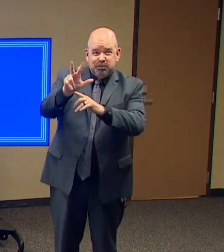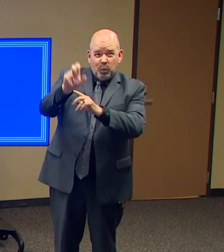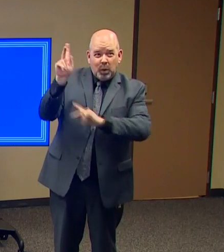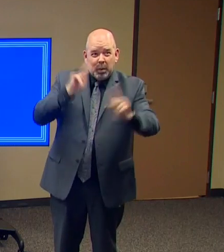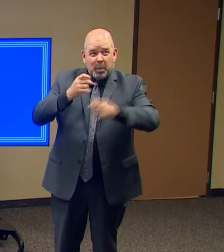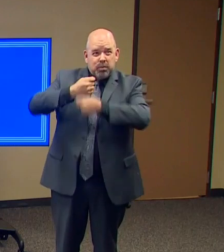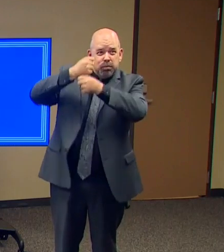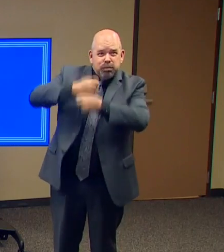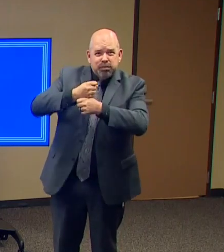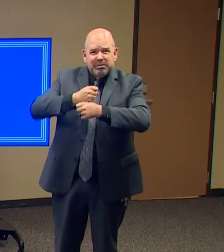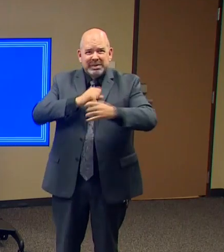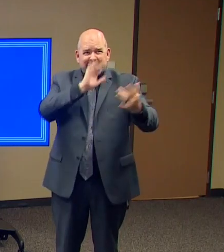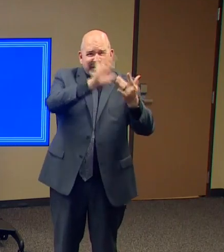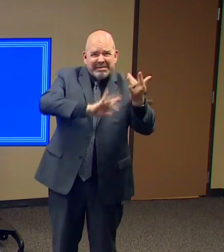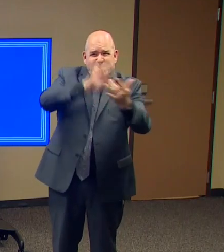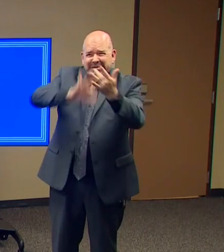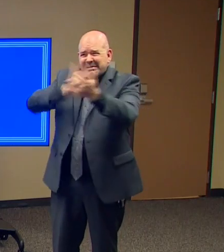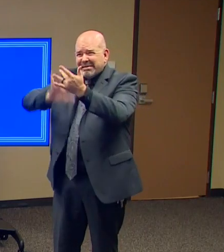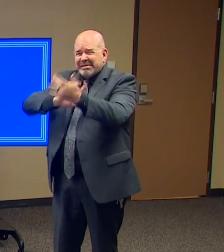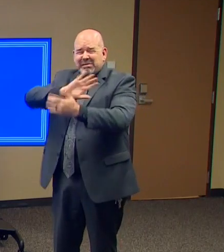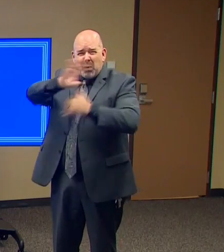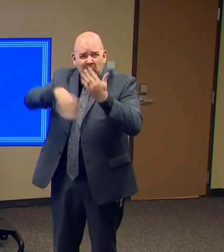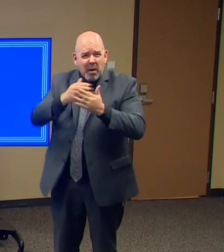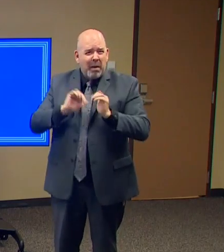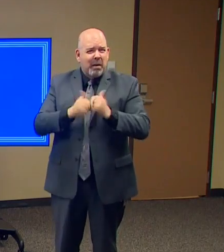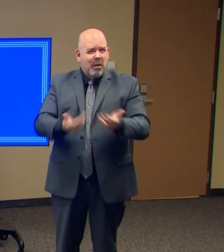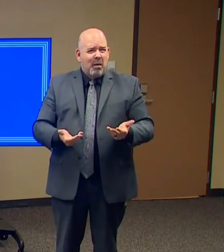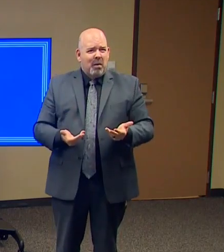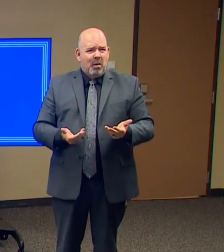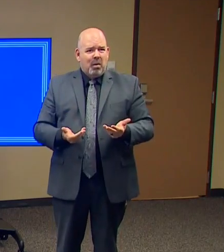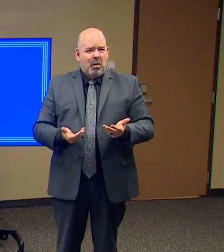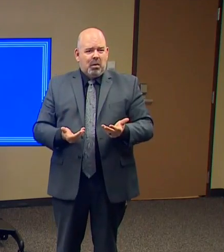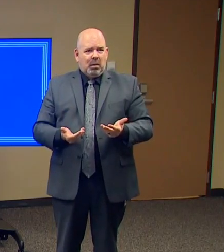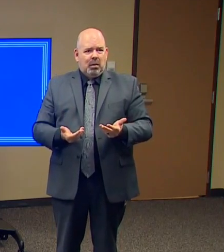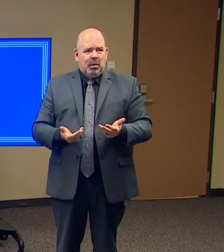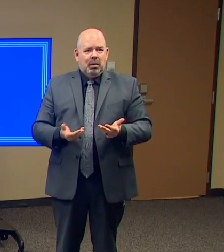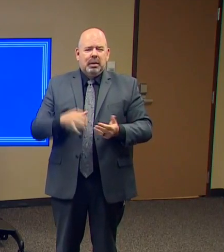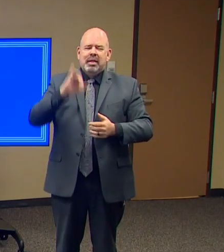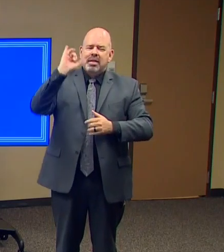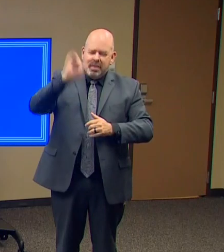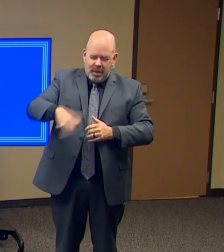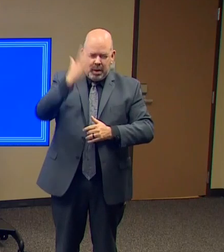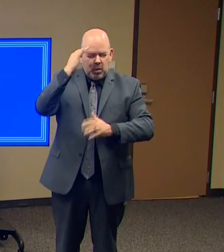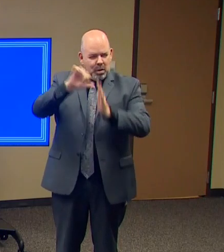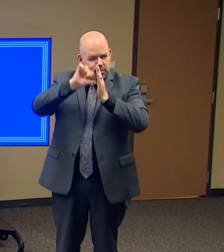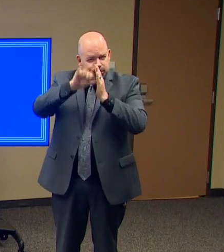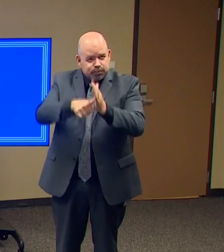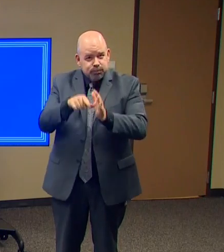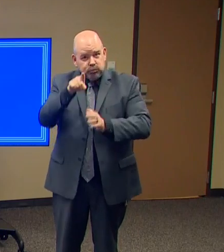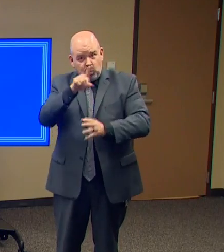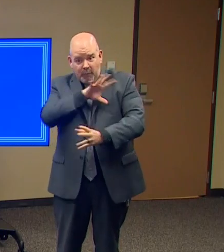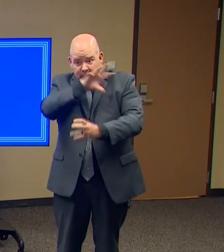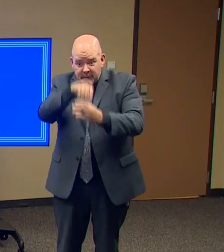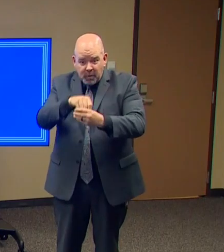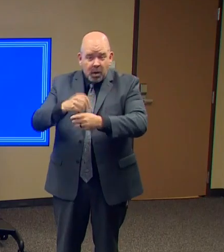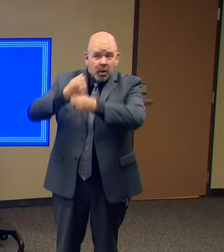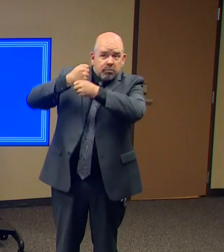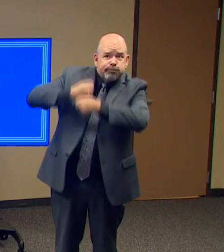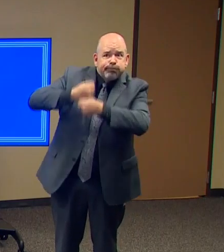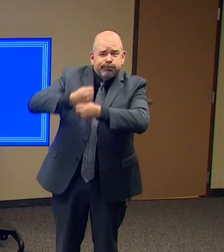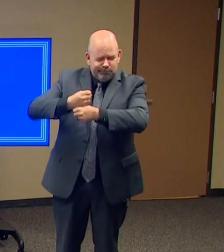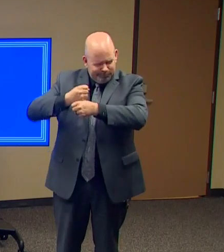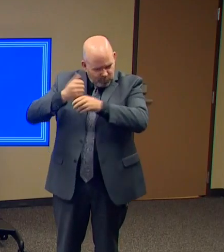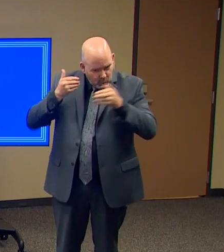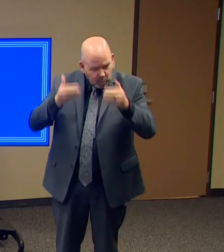it's very important to protect the community and your fellow people at your mass gathering,